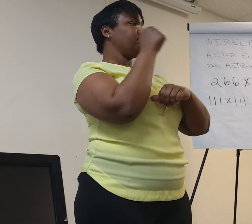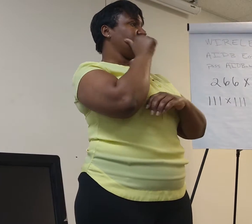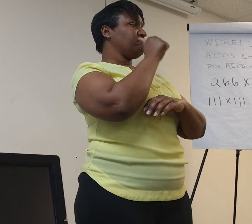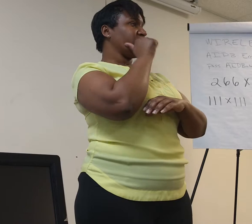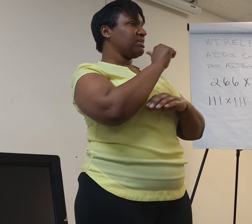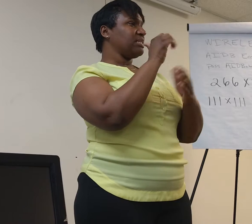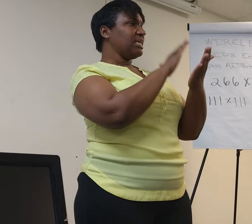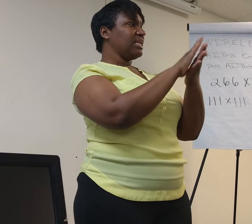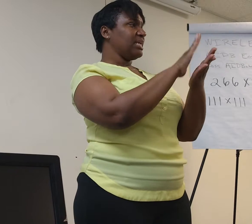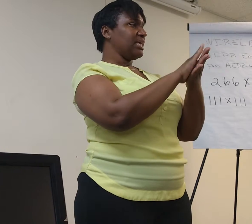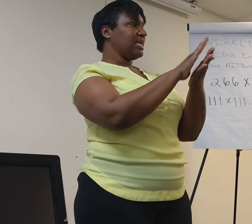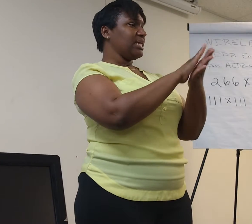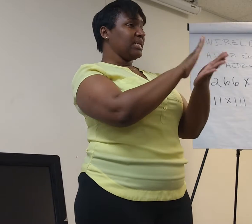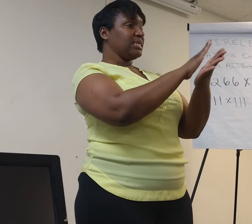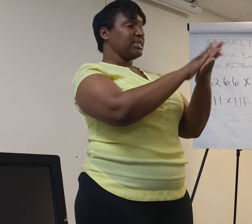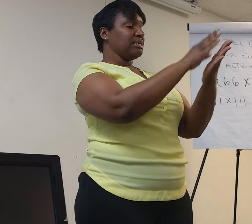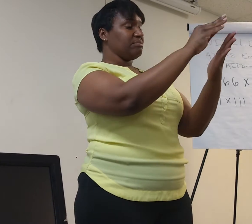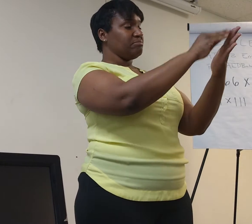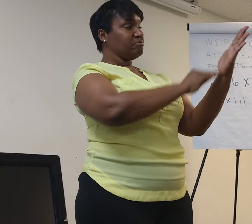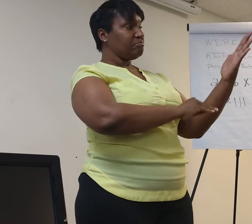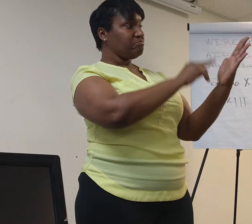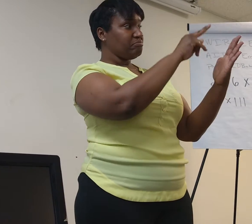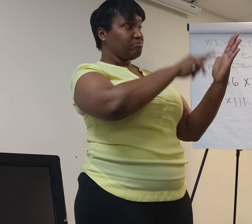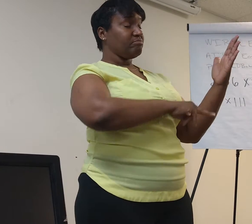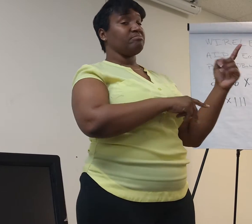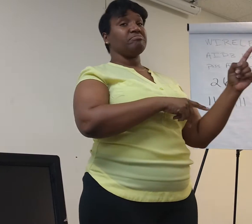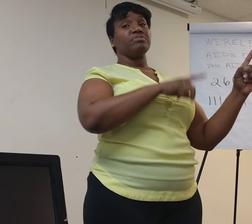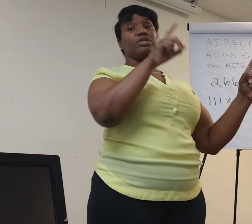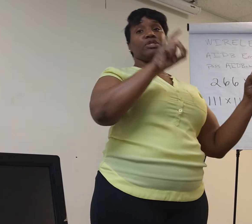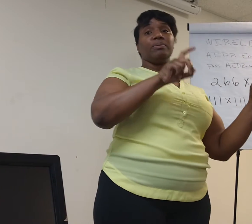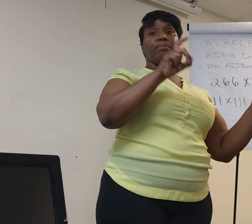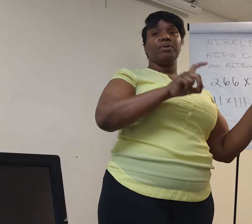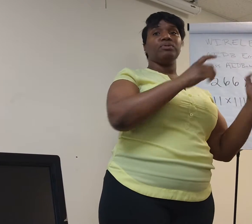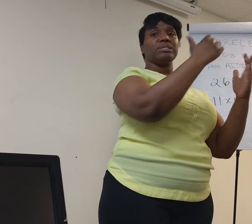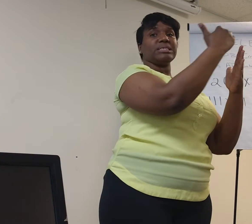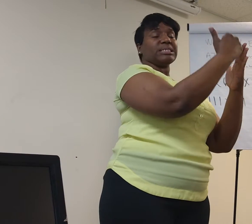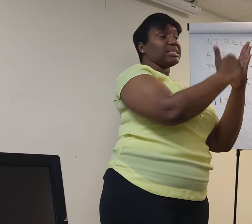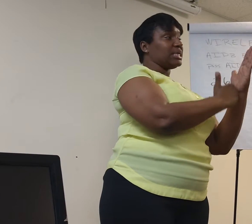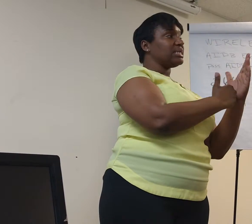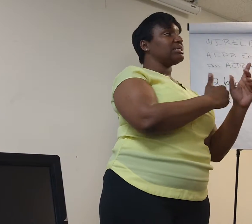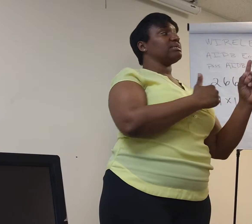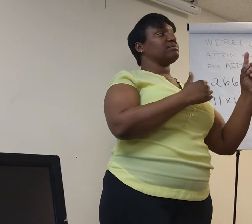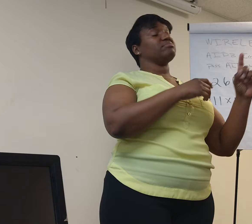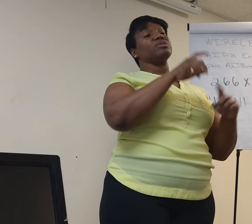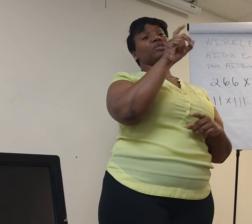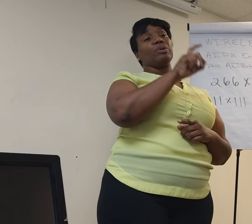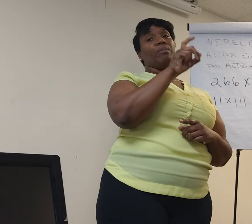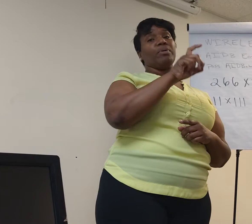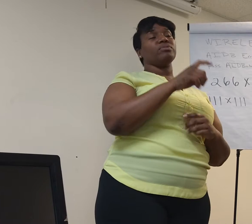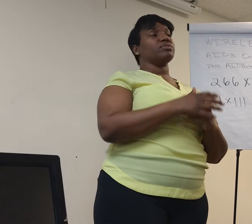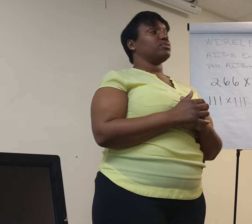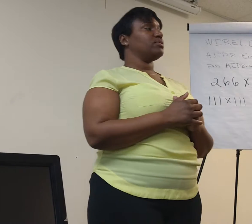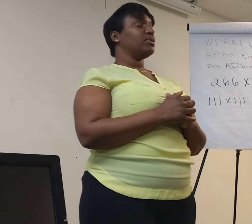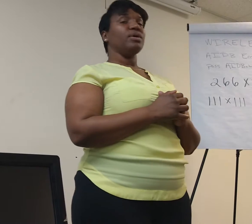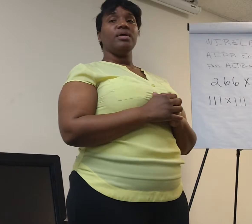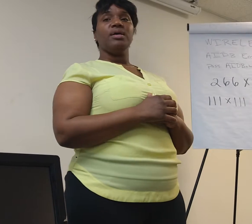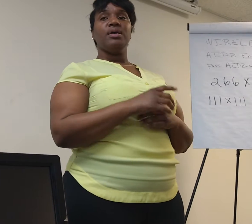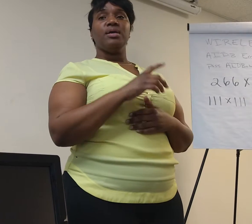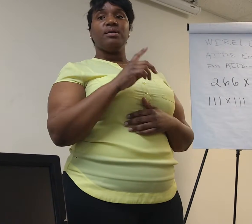cleaning? Supposed to? Are y'all following them? Okay. It's really good if you have a